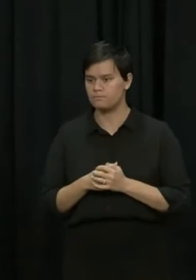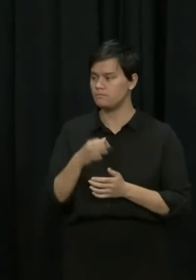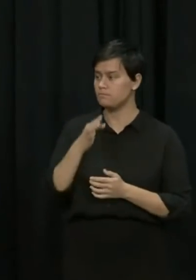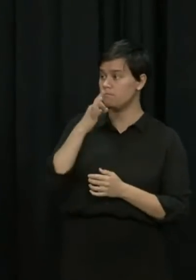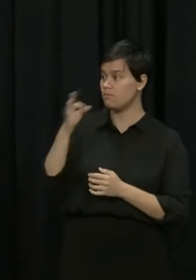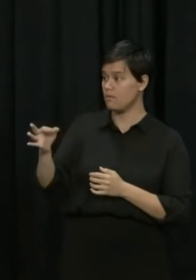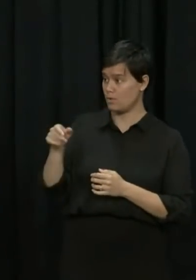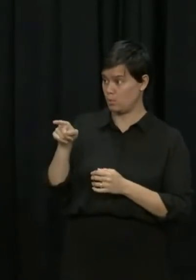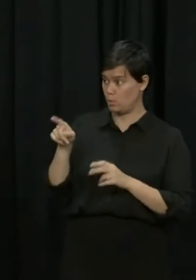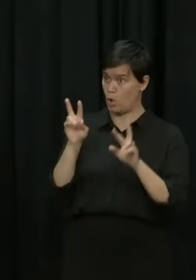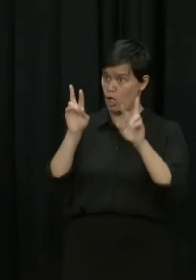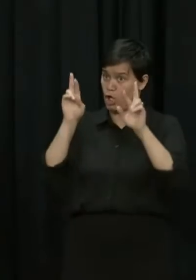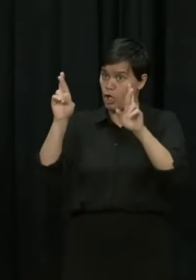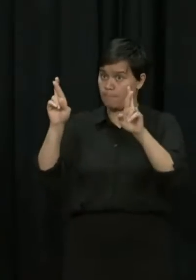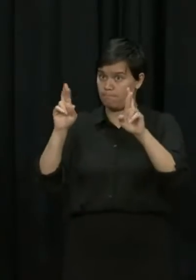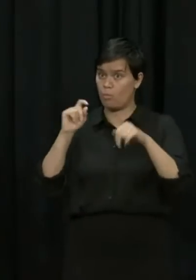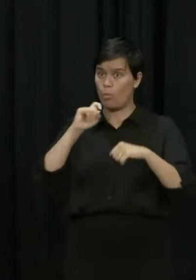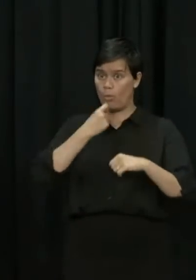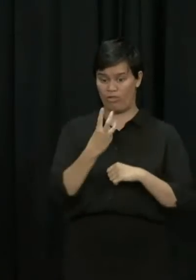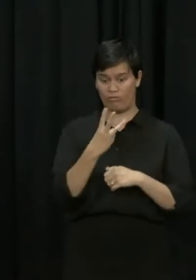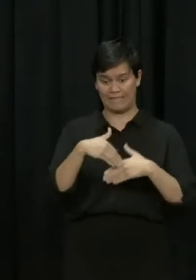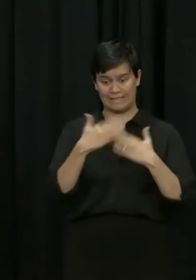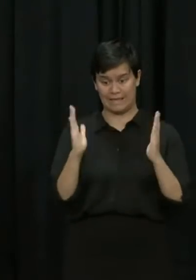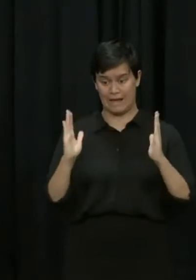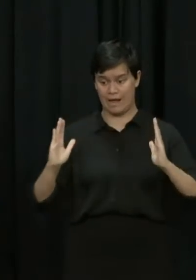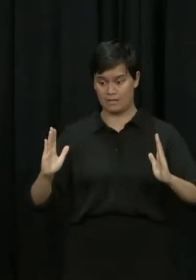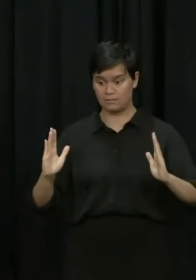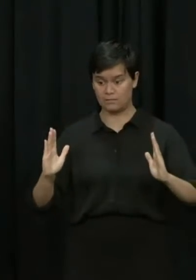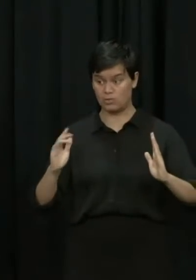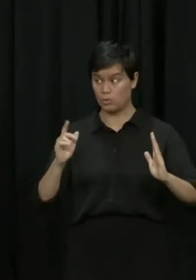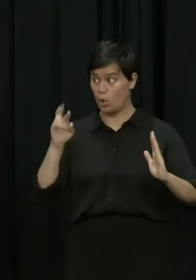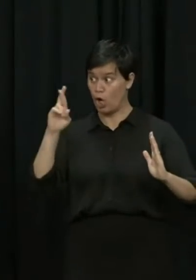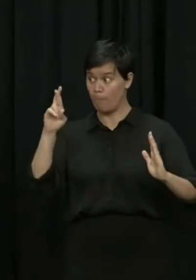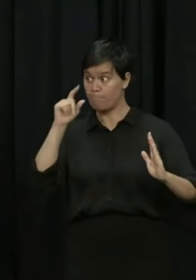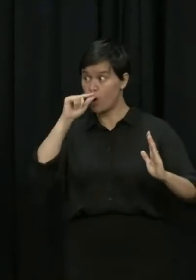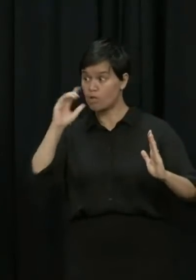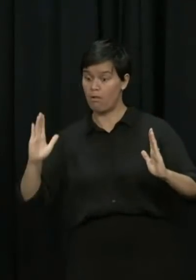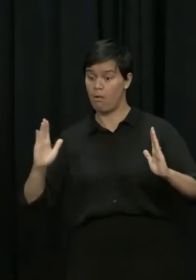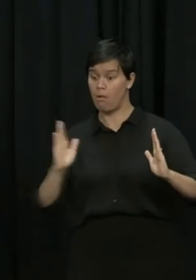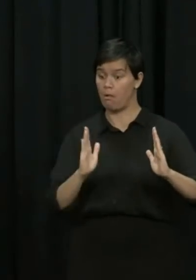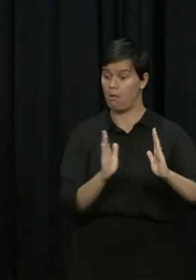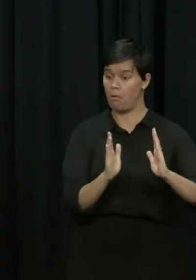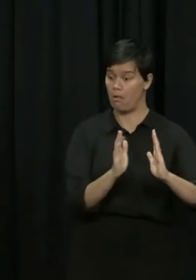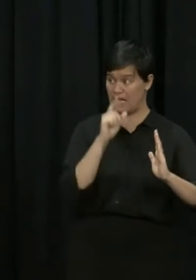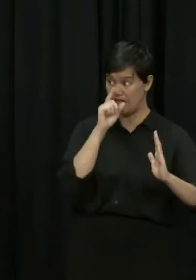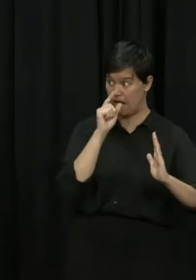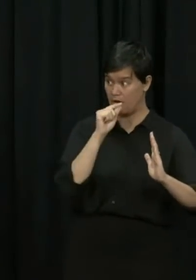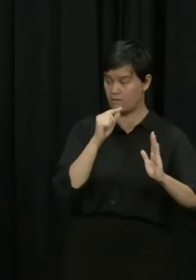hopeful that the saluting period will be shorter than 72 hours? I am always hopeful that we can do